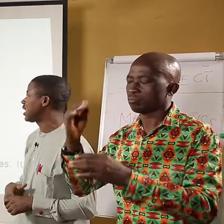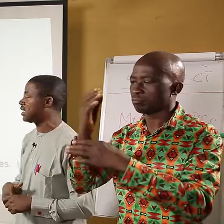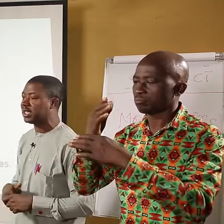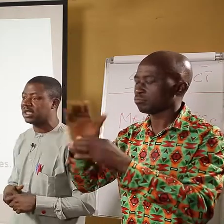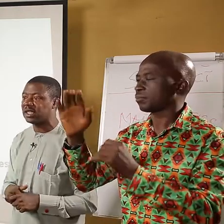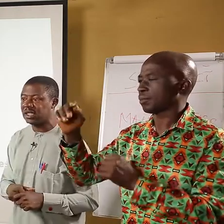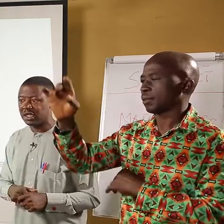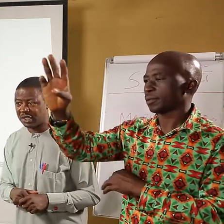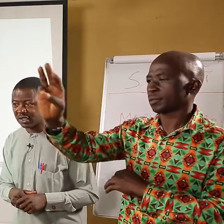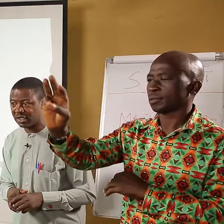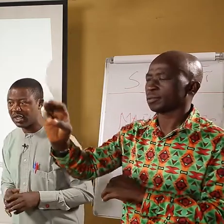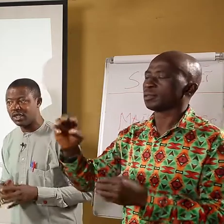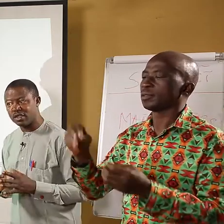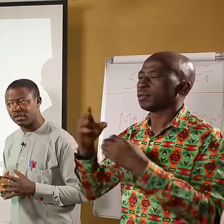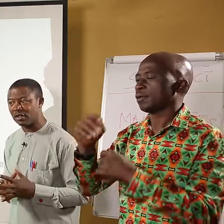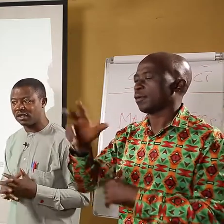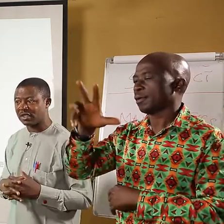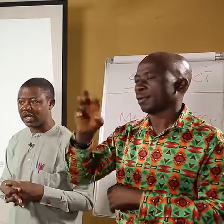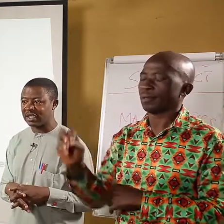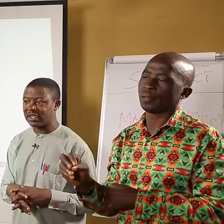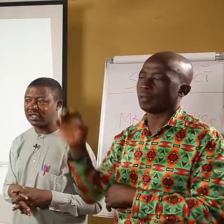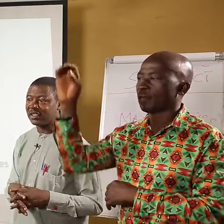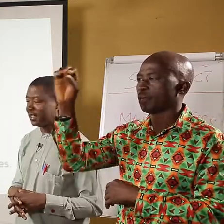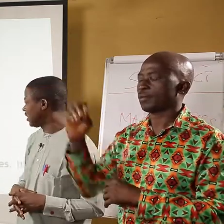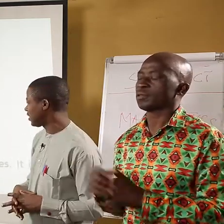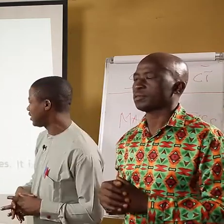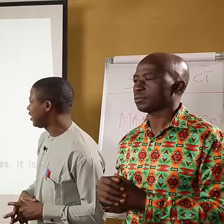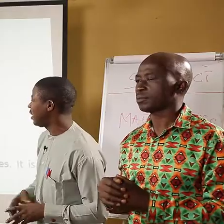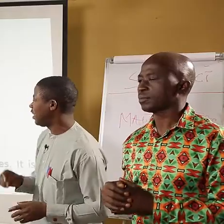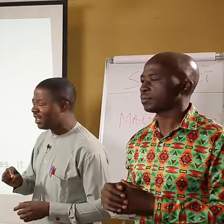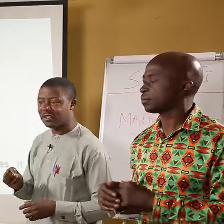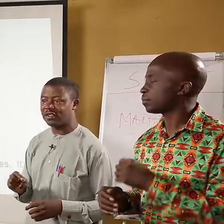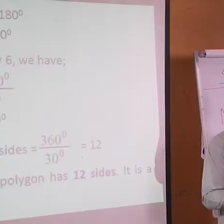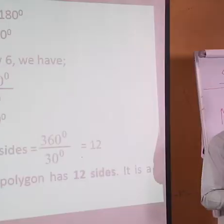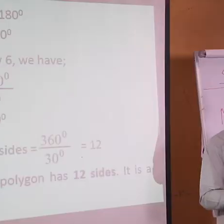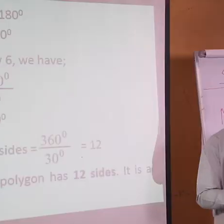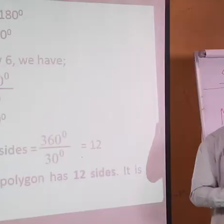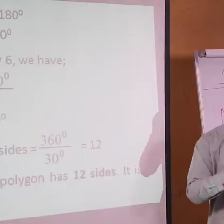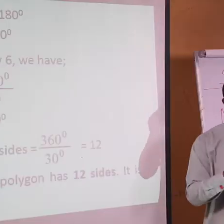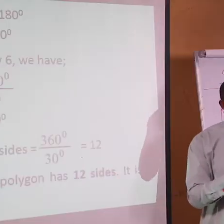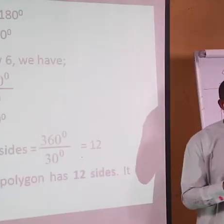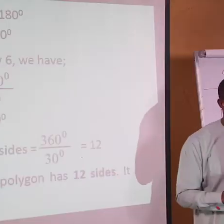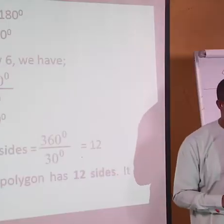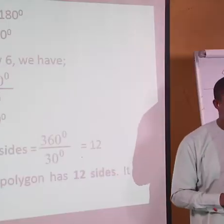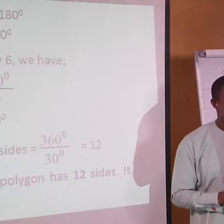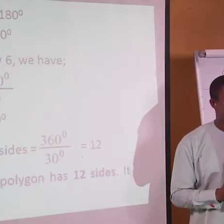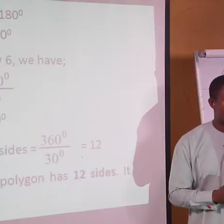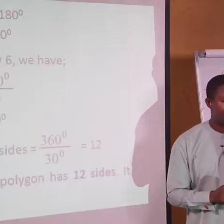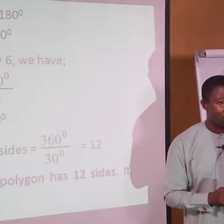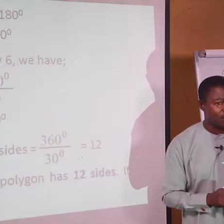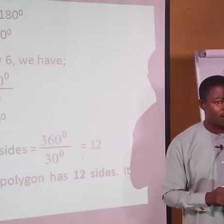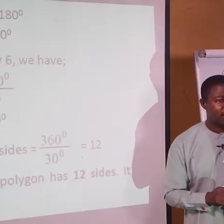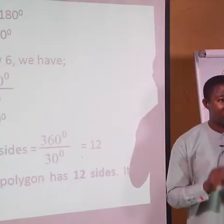is 30 degrees. The result is 30 degrees. Hence, the number of sides